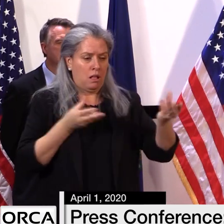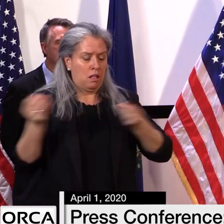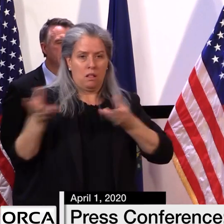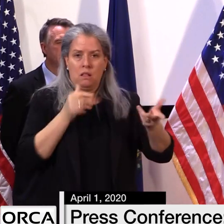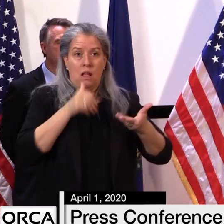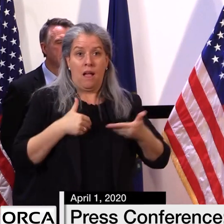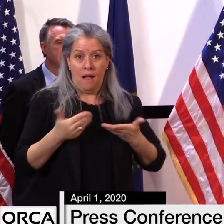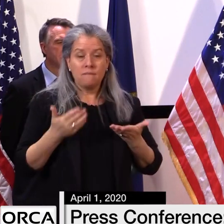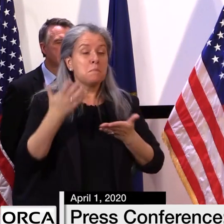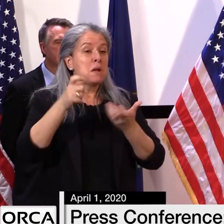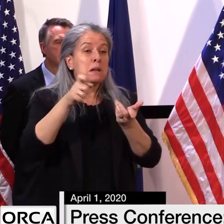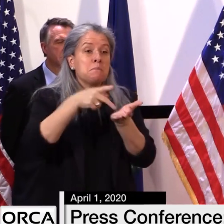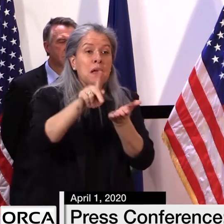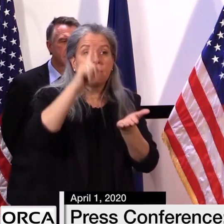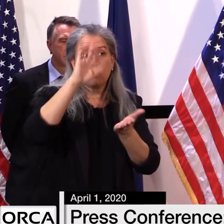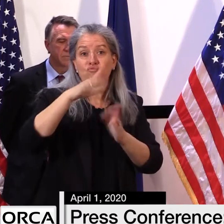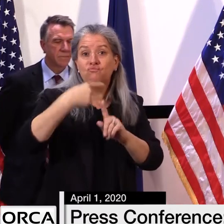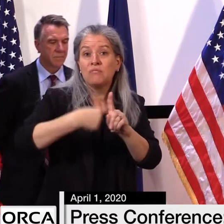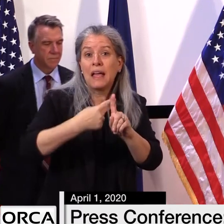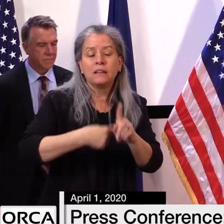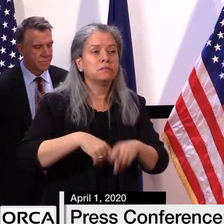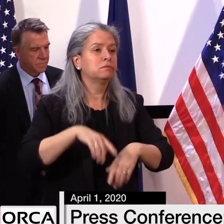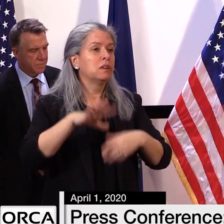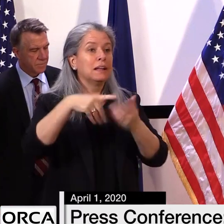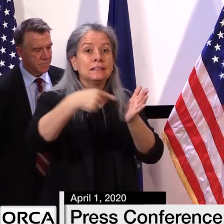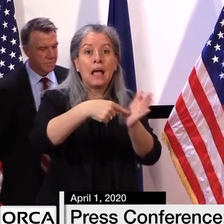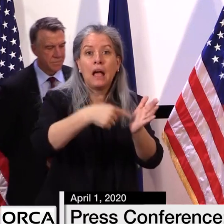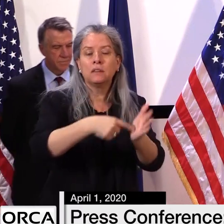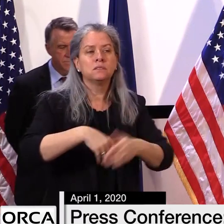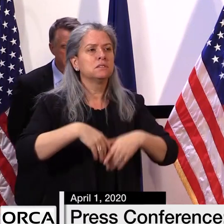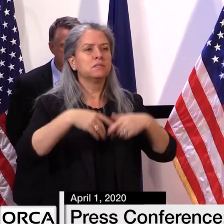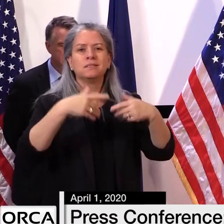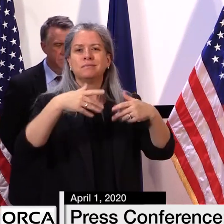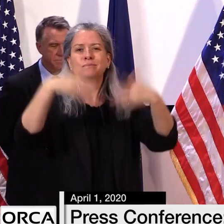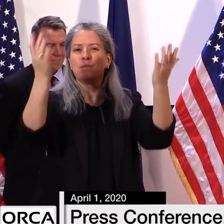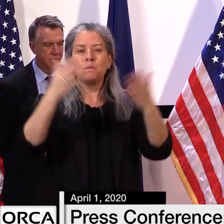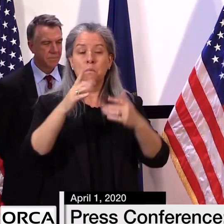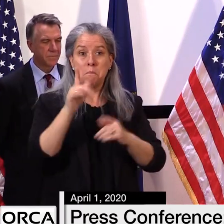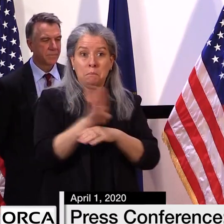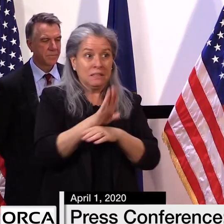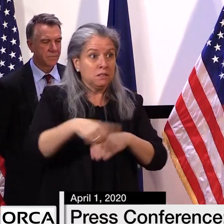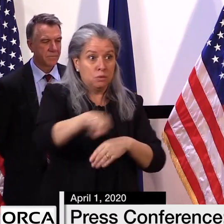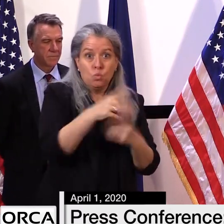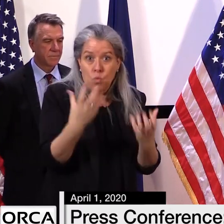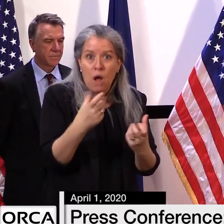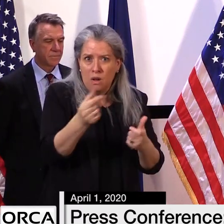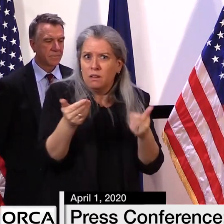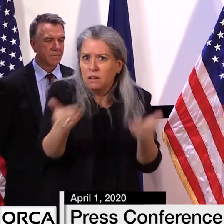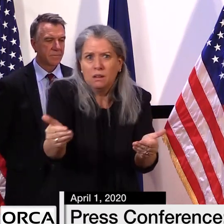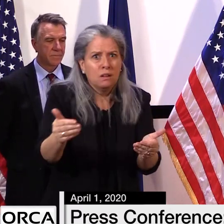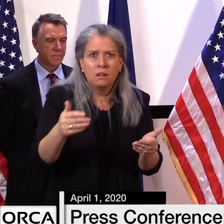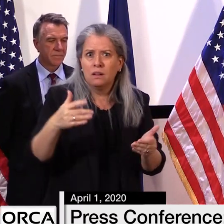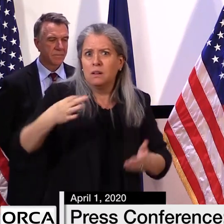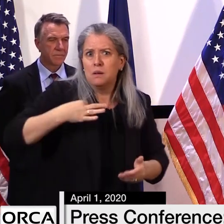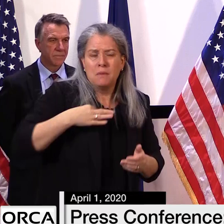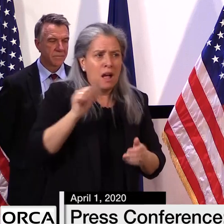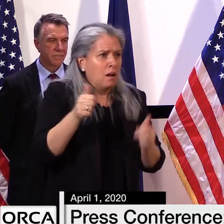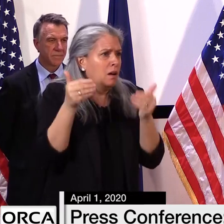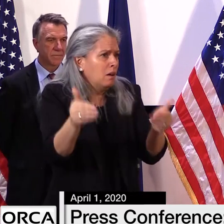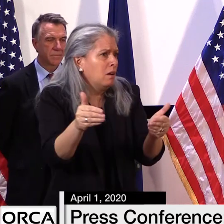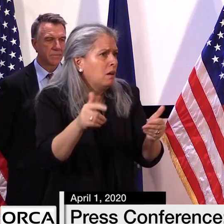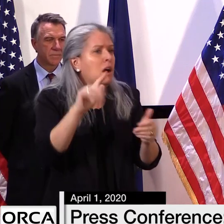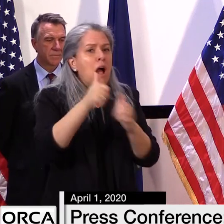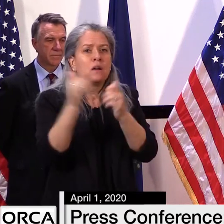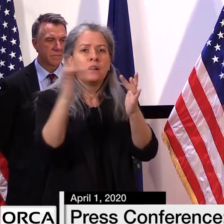rents, and mortgage payments. This resource is available to businesses now, and you can access it by reaching out directly to